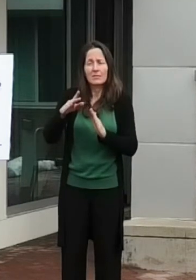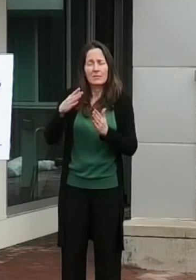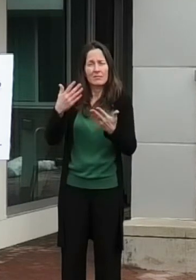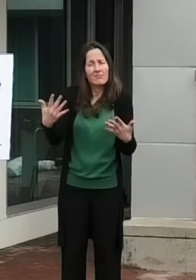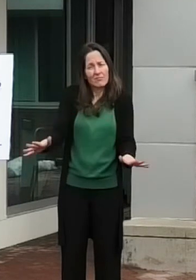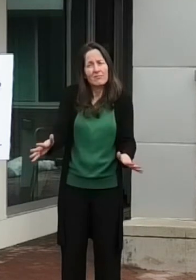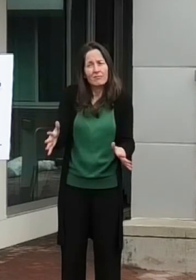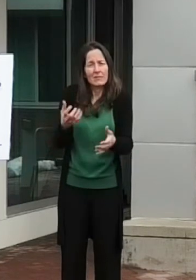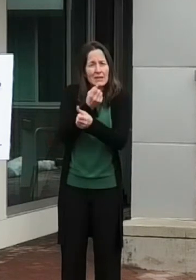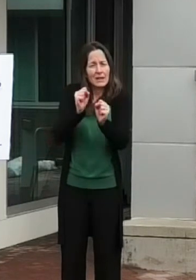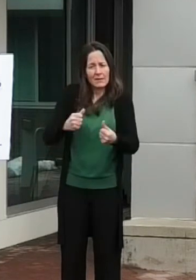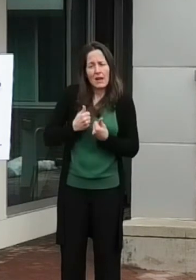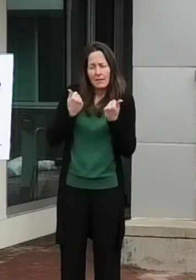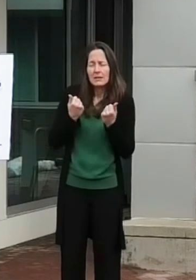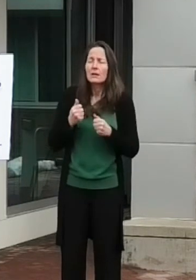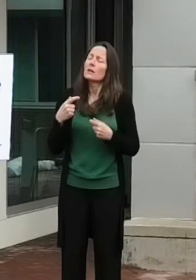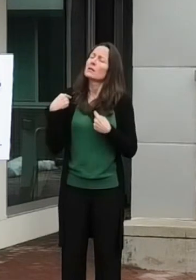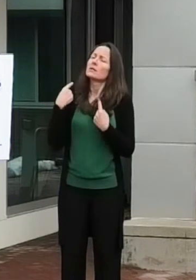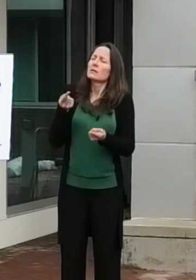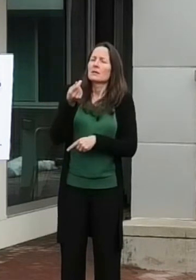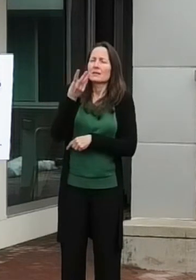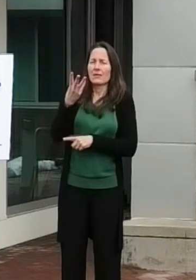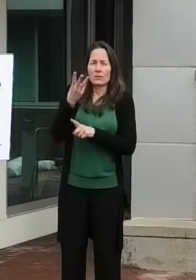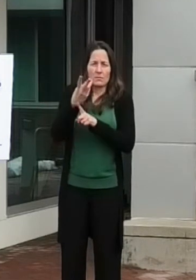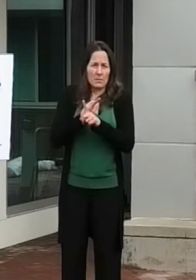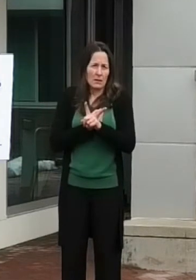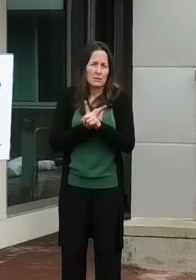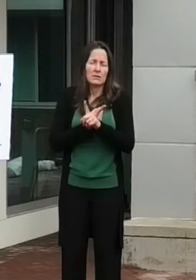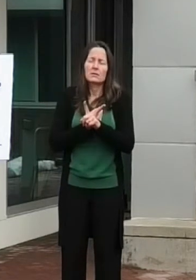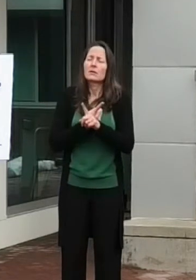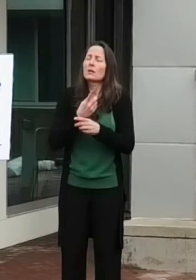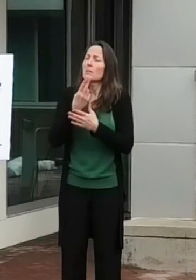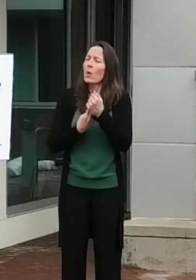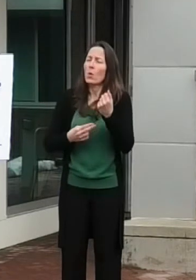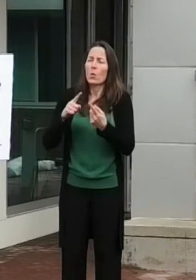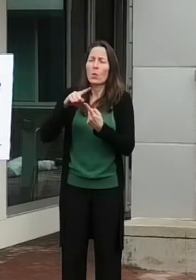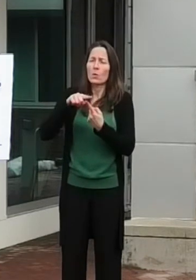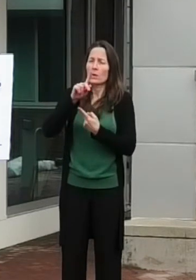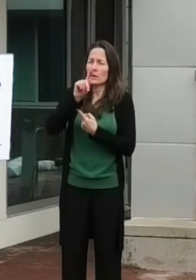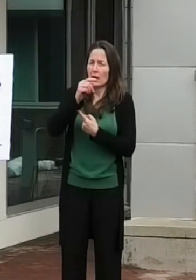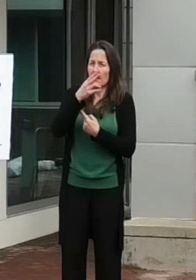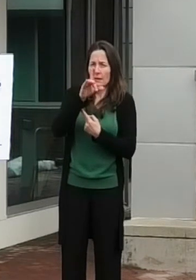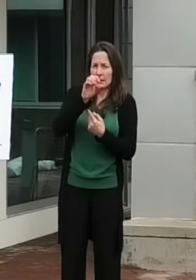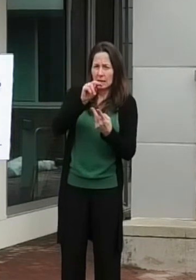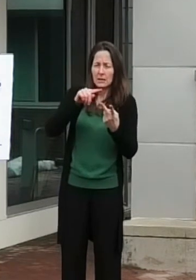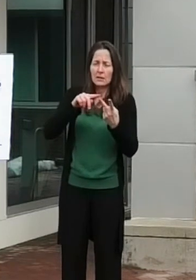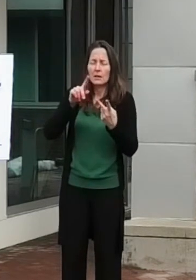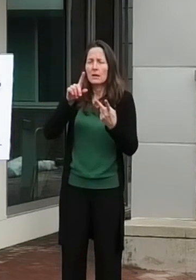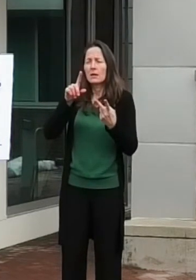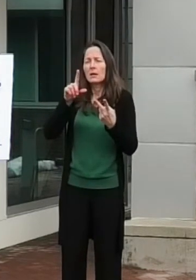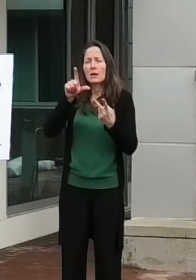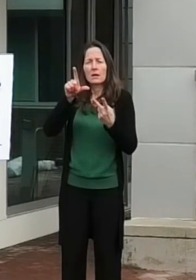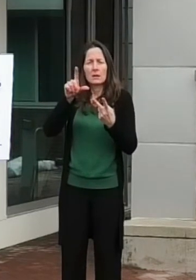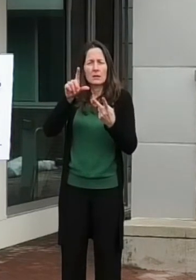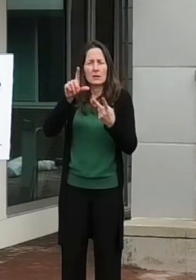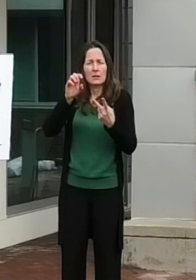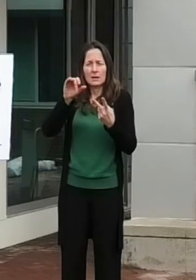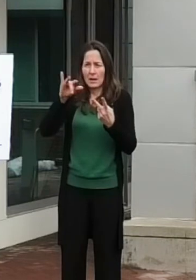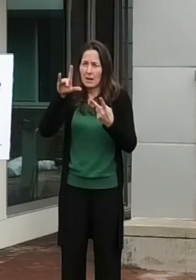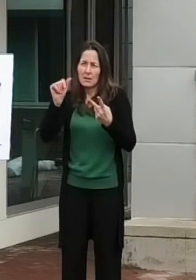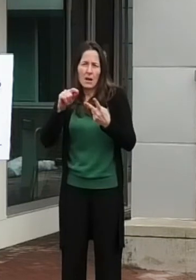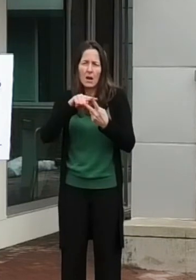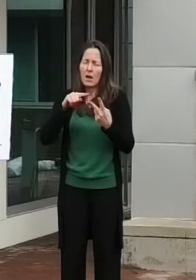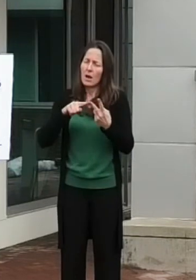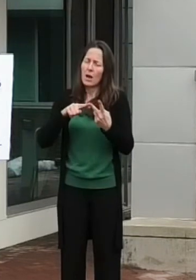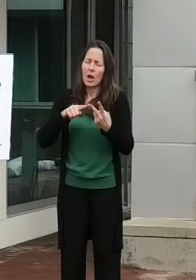During the last several months, both Kathleen and Leila served compassionately, without hesitation. Howard County is lucky to have two such